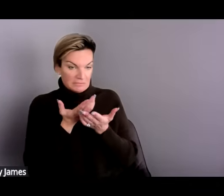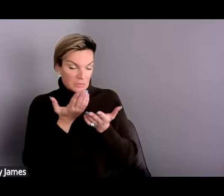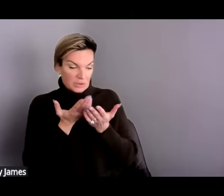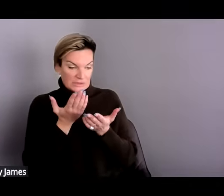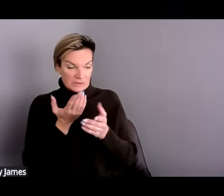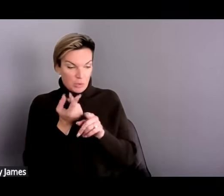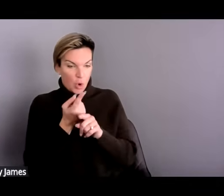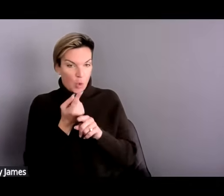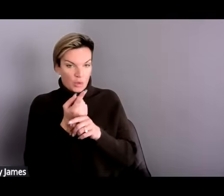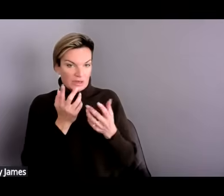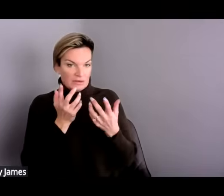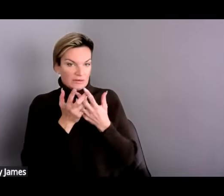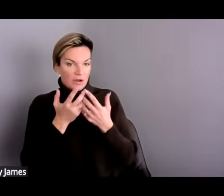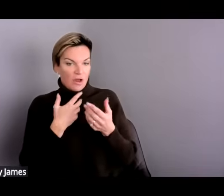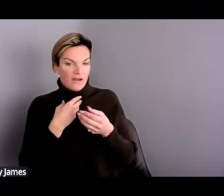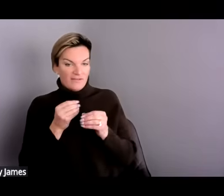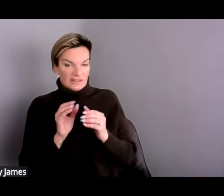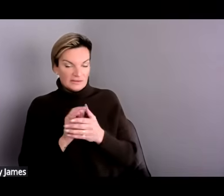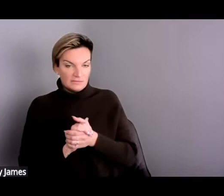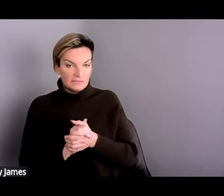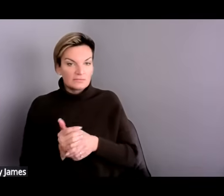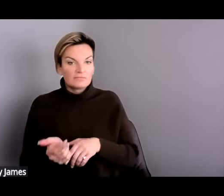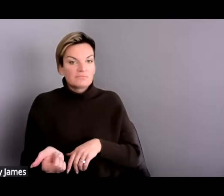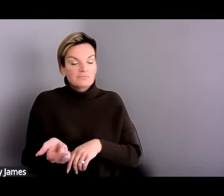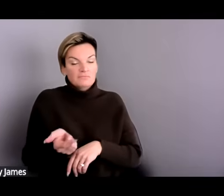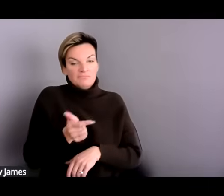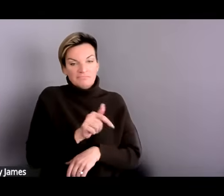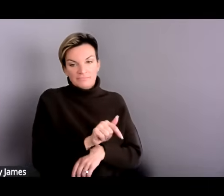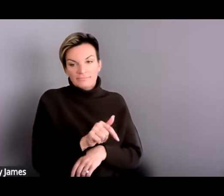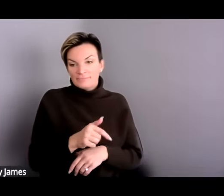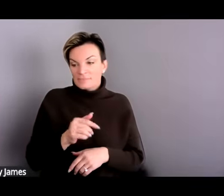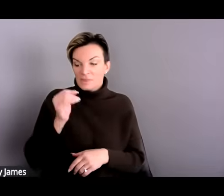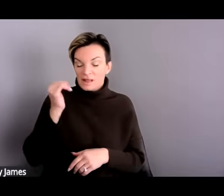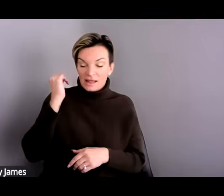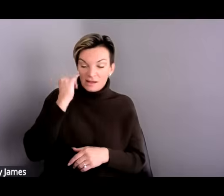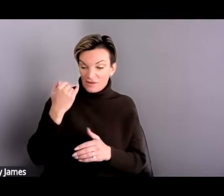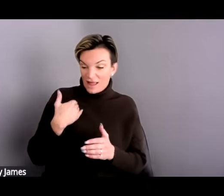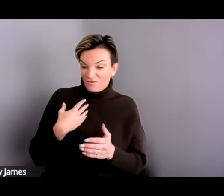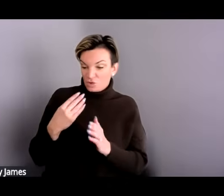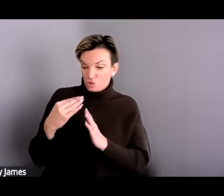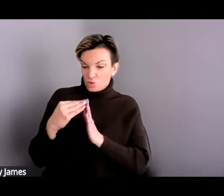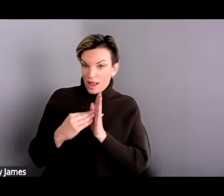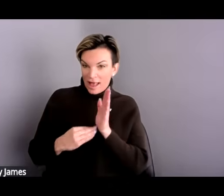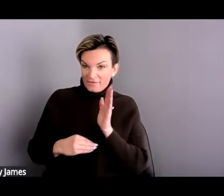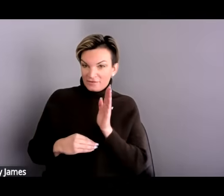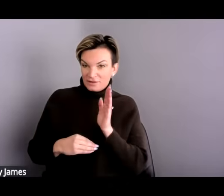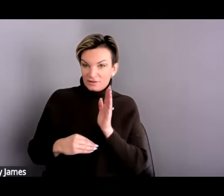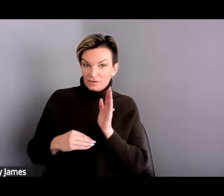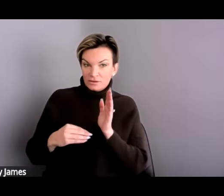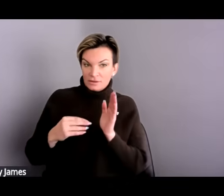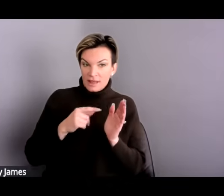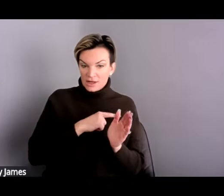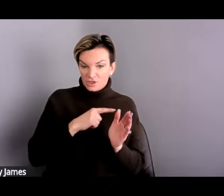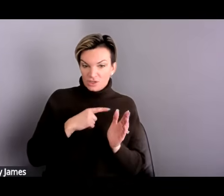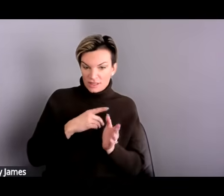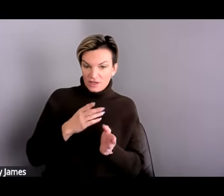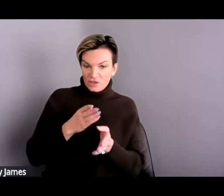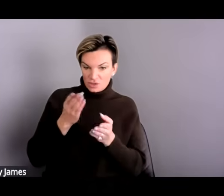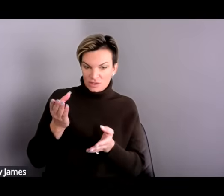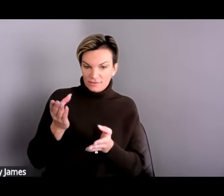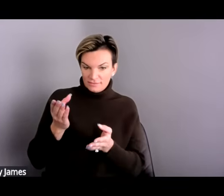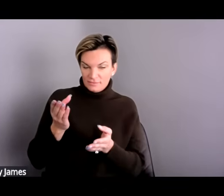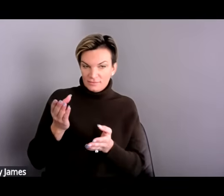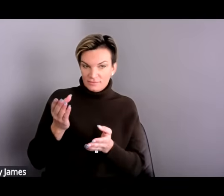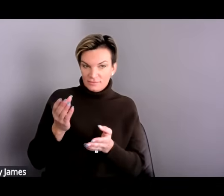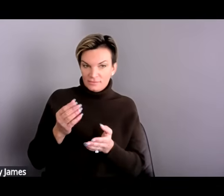one possibility would be if there's a draft legislation, there might be a request from the board to council